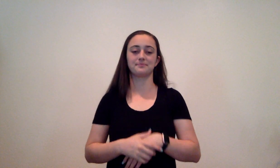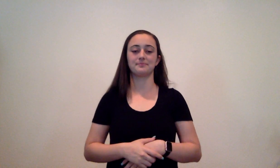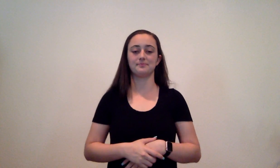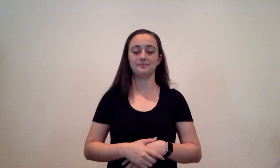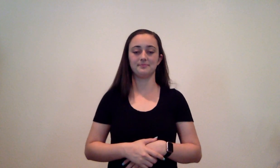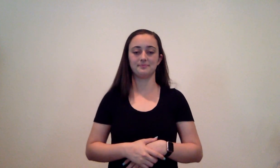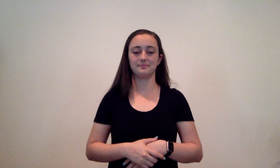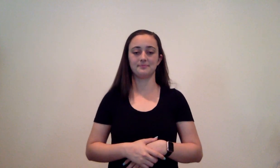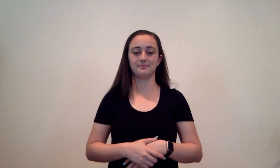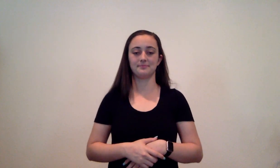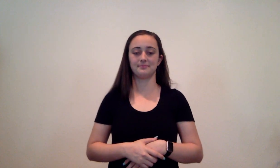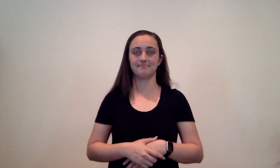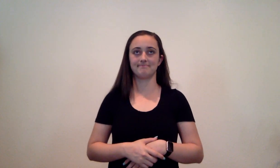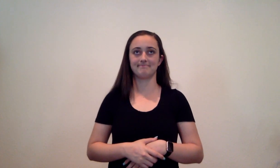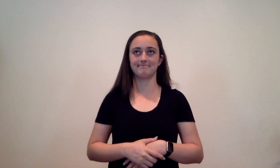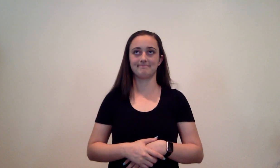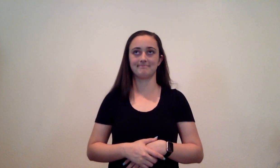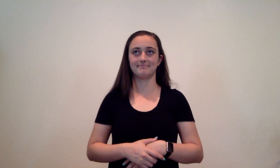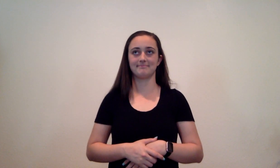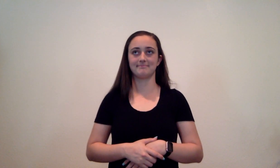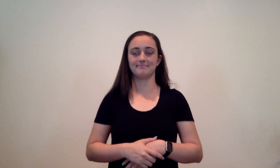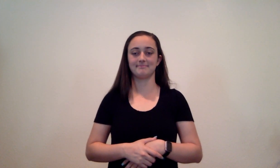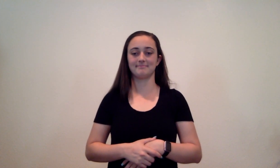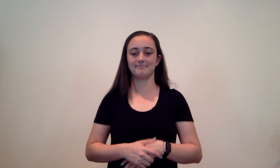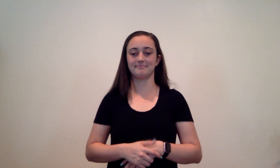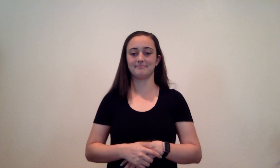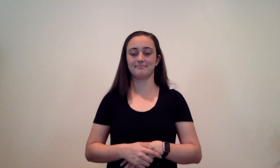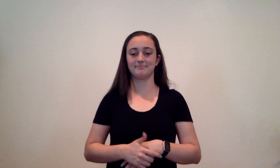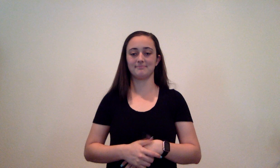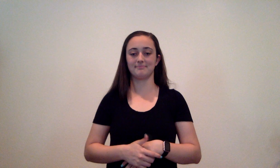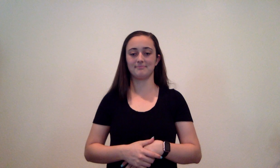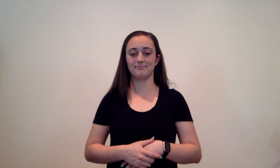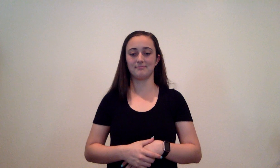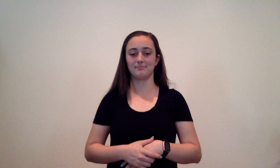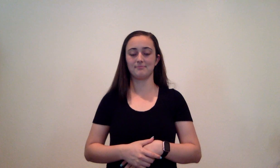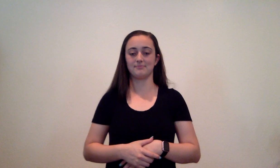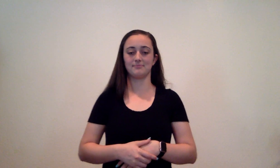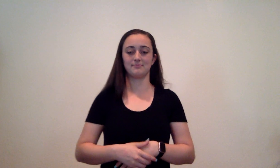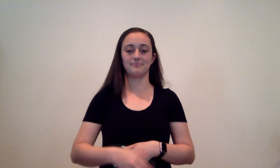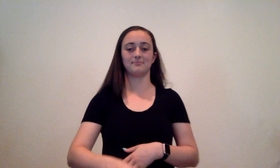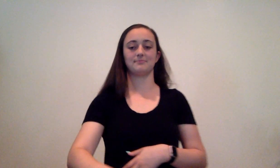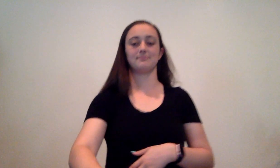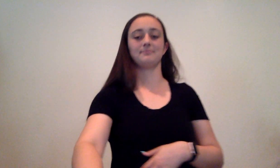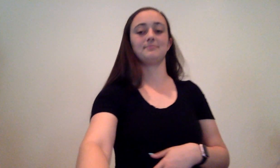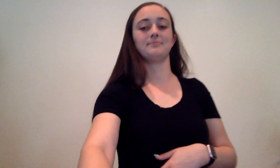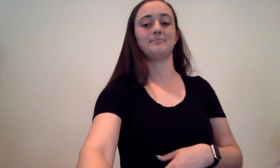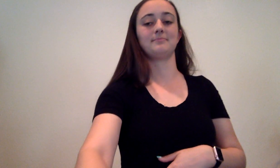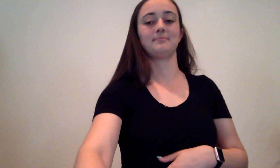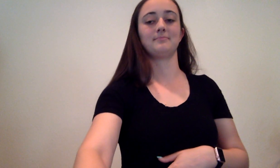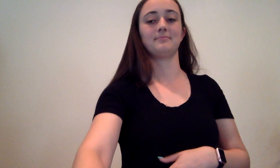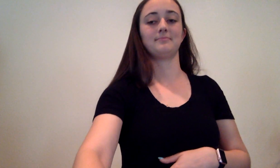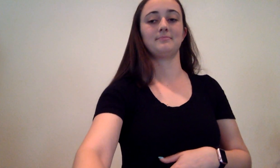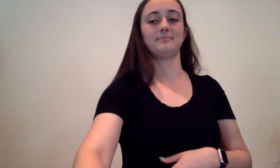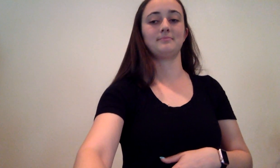Grammarly does more than catch errors. With Grammarly, you can find really good, no, perfect words that make your